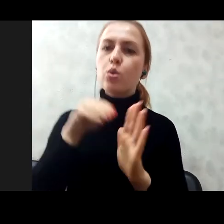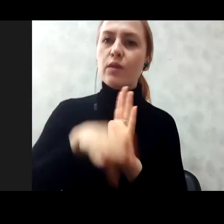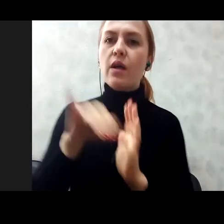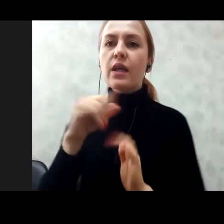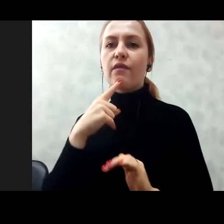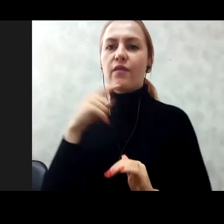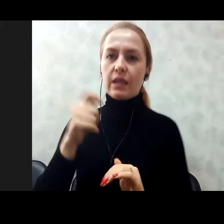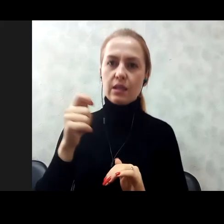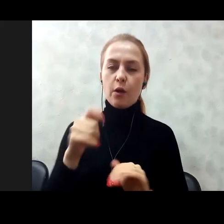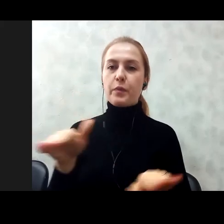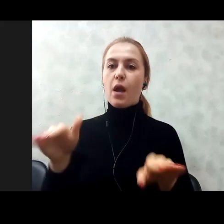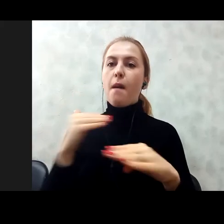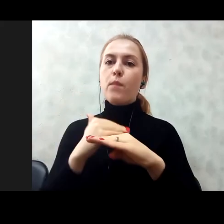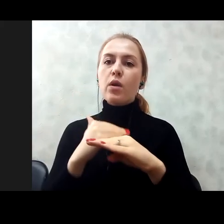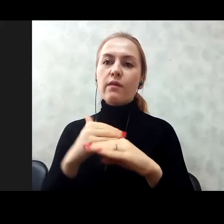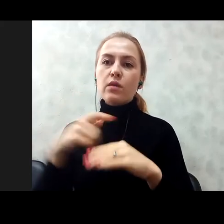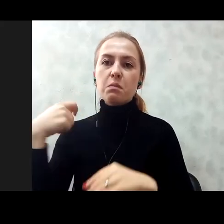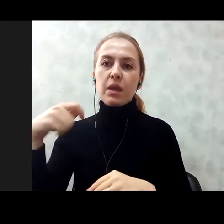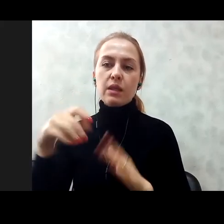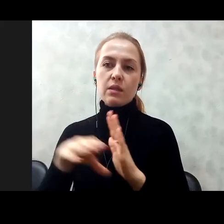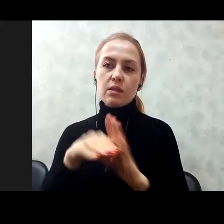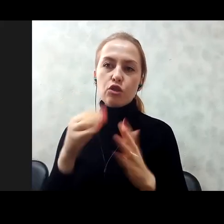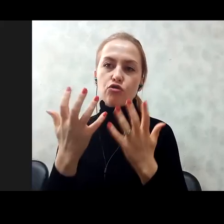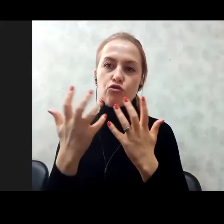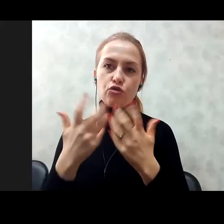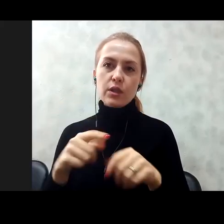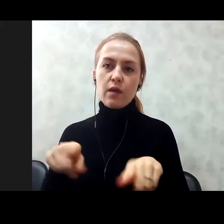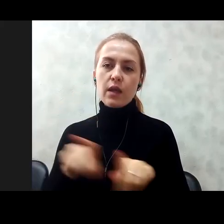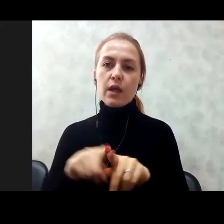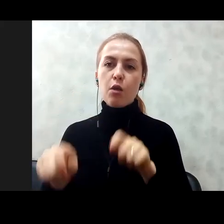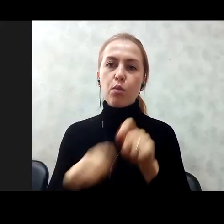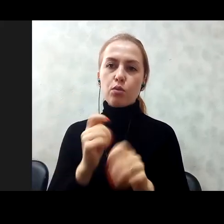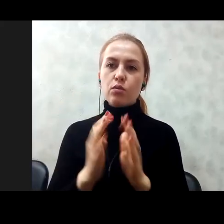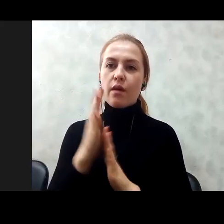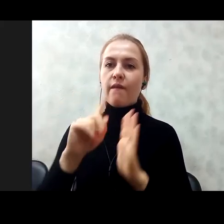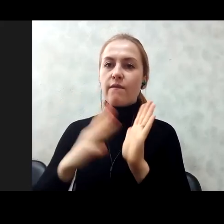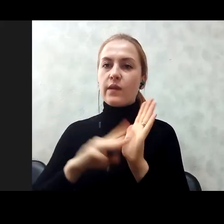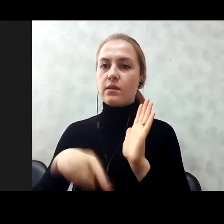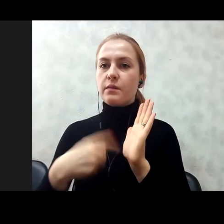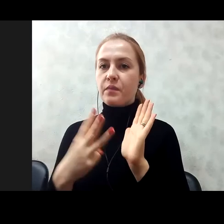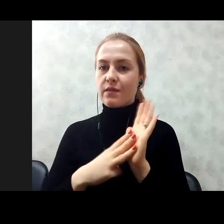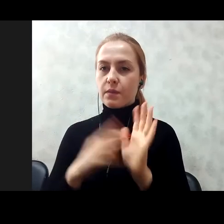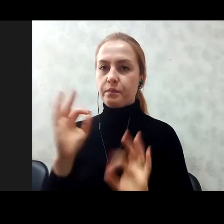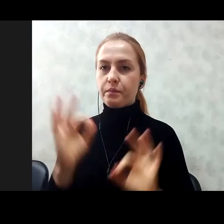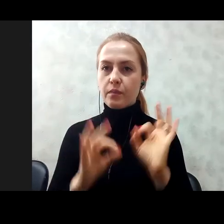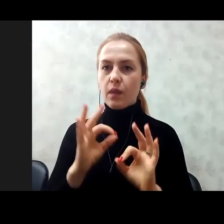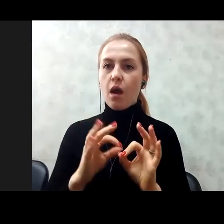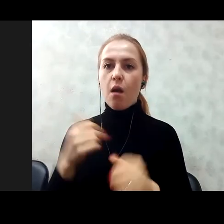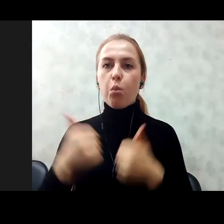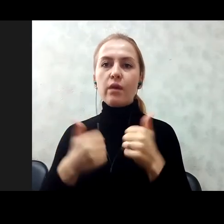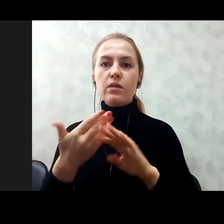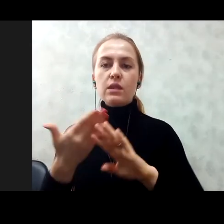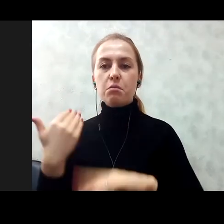and even on Sunday. Compared to the presidential election, the number of such violations increased